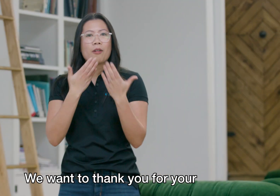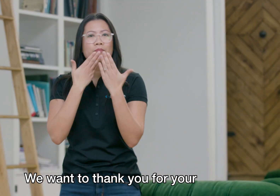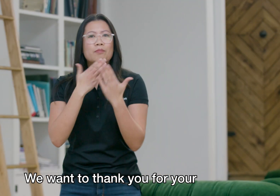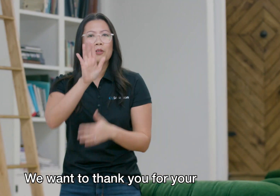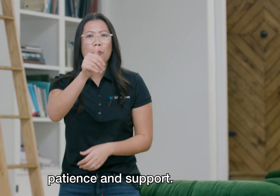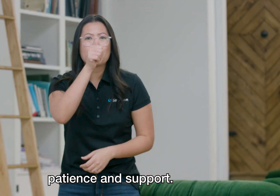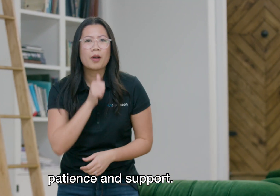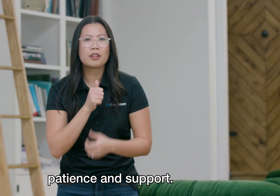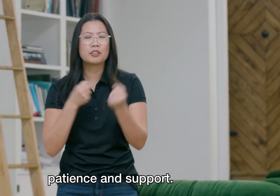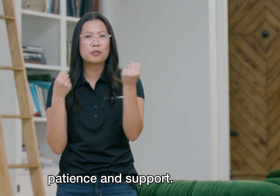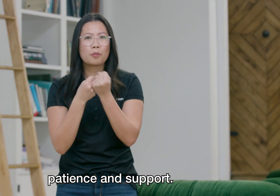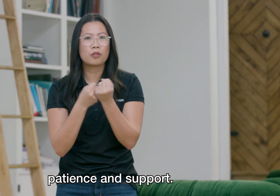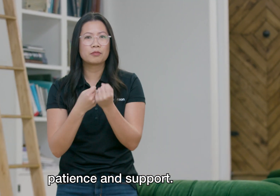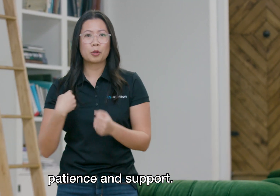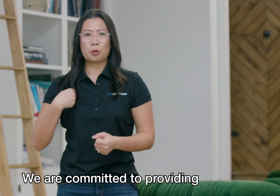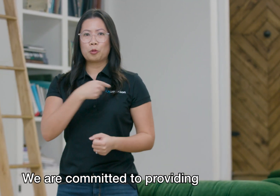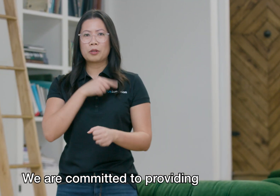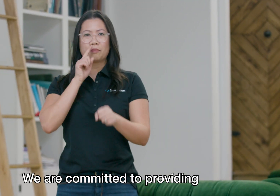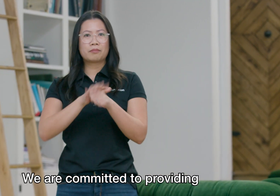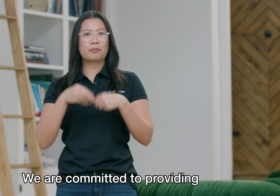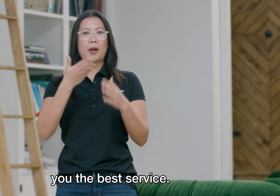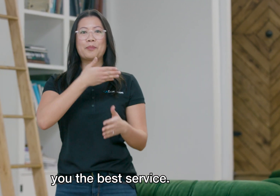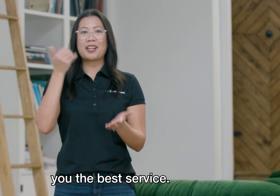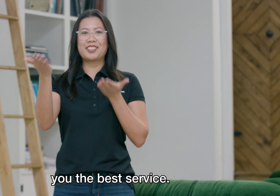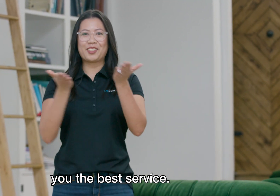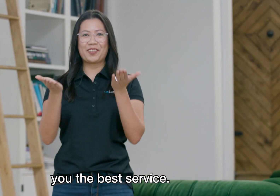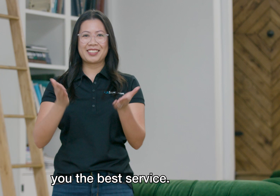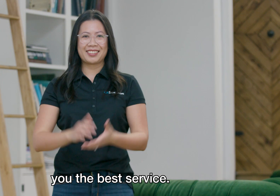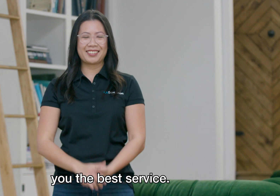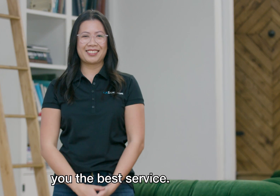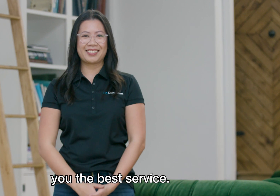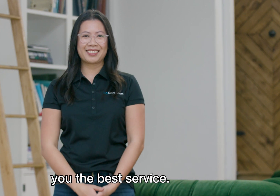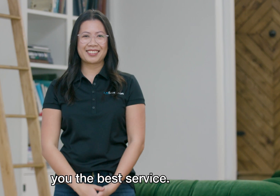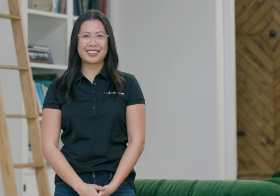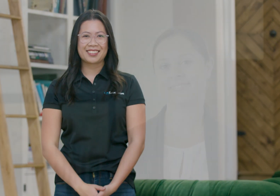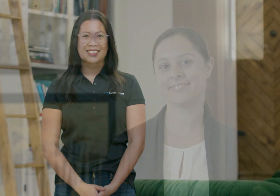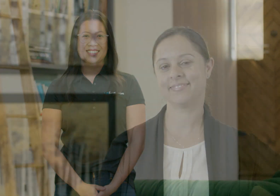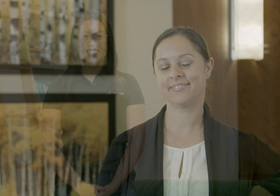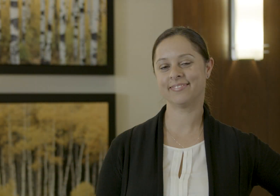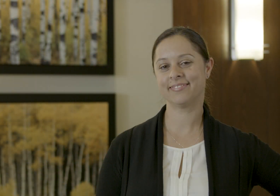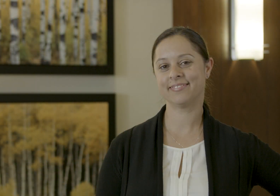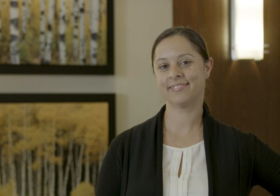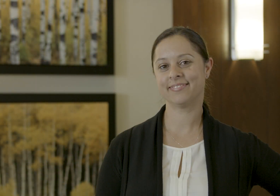we want to thank you for your patience and support. We are committed to providing you the best service.